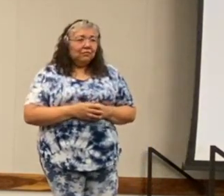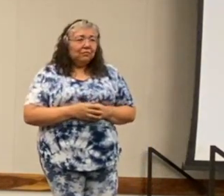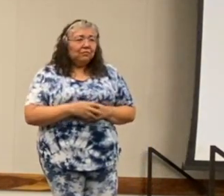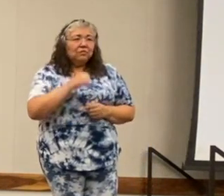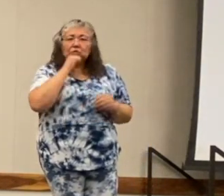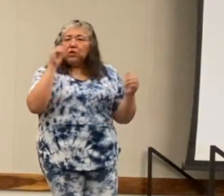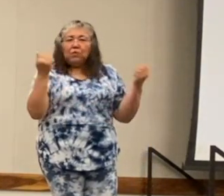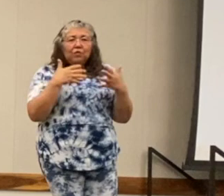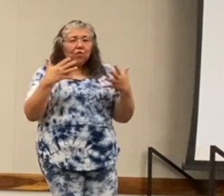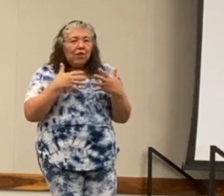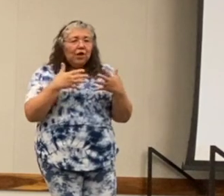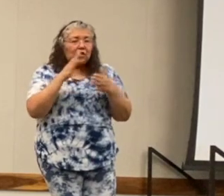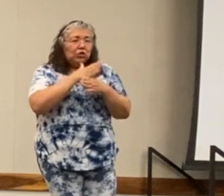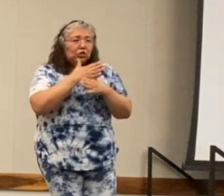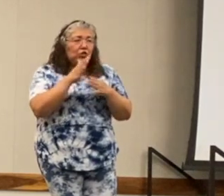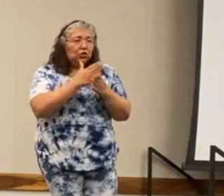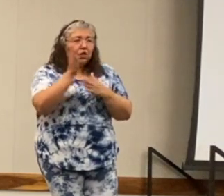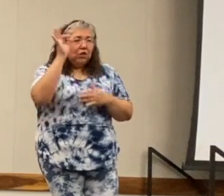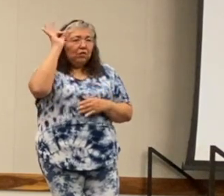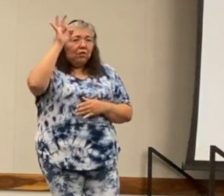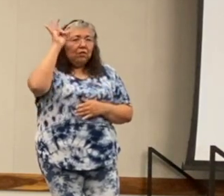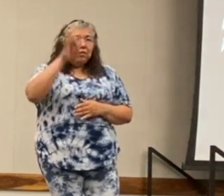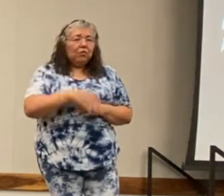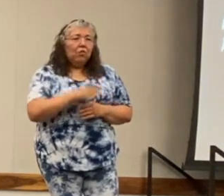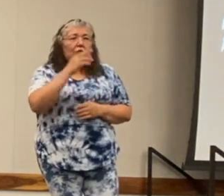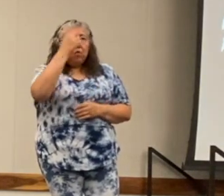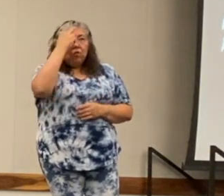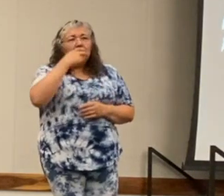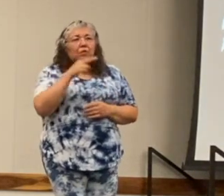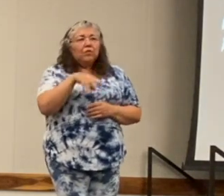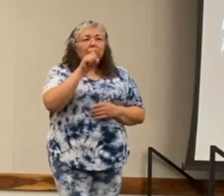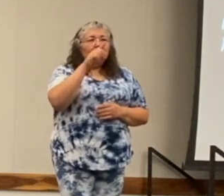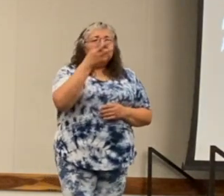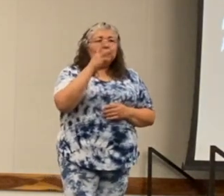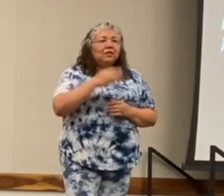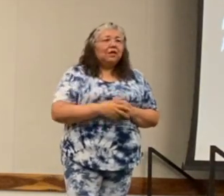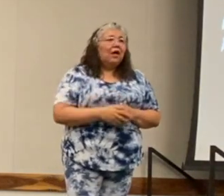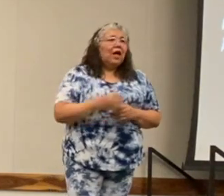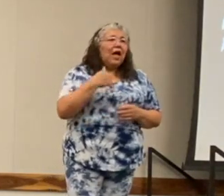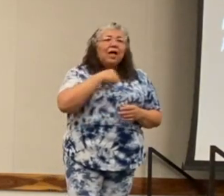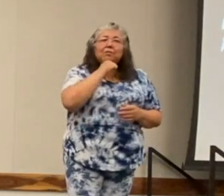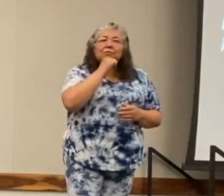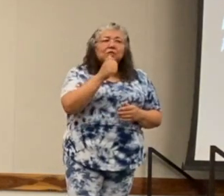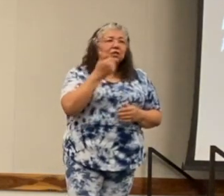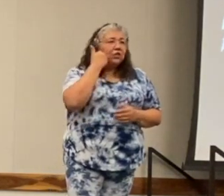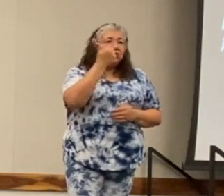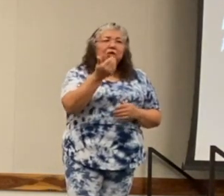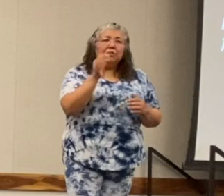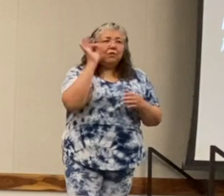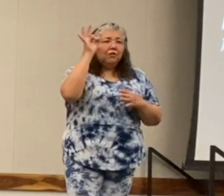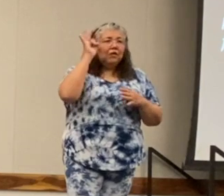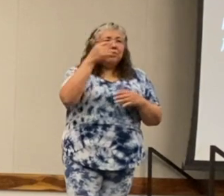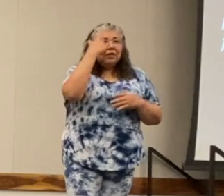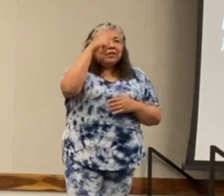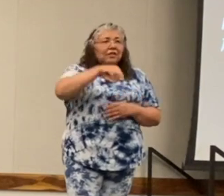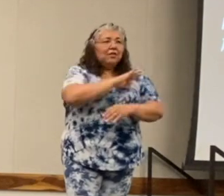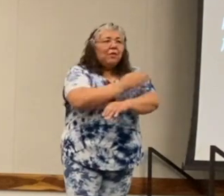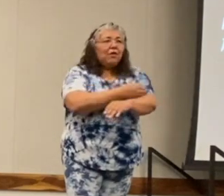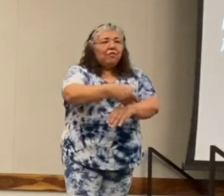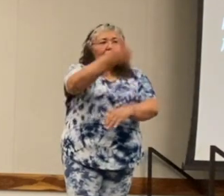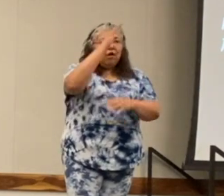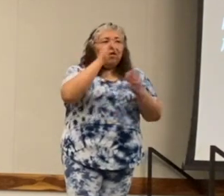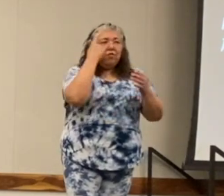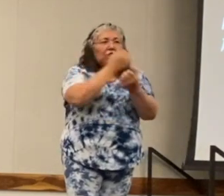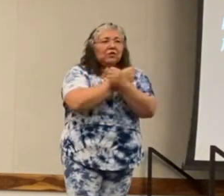Don't be afraid to share the gospel. Romans 1:16 says, "For I am not ashamed of the gospel, because it is the power of God